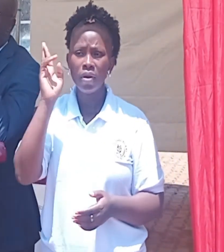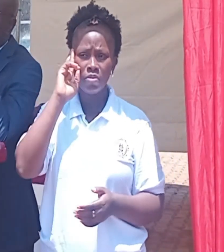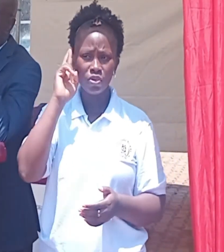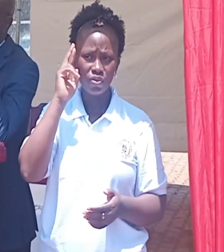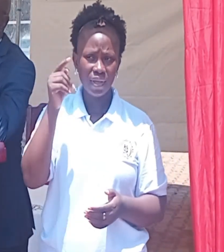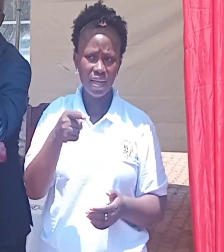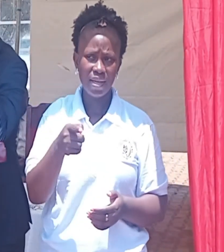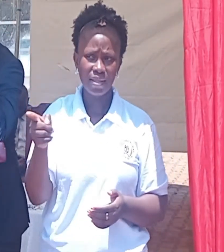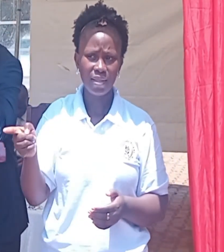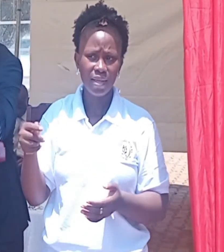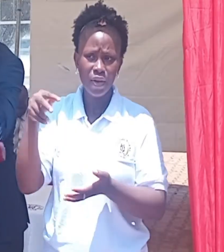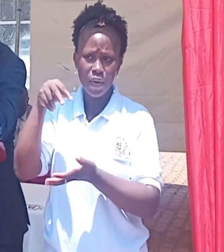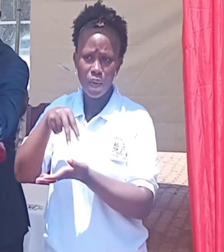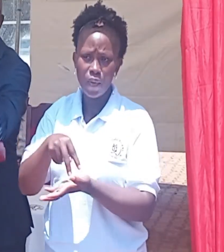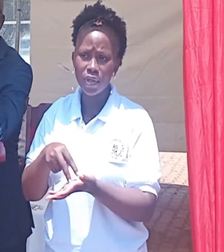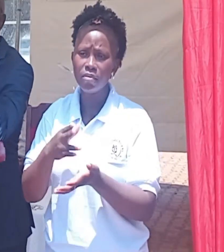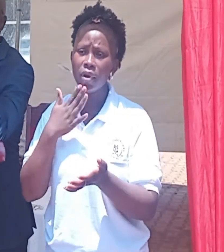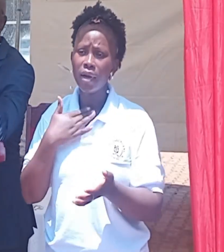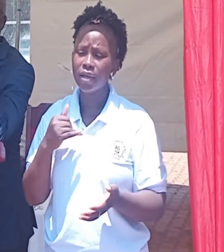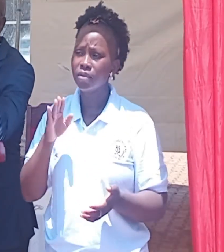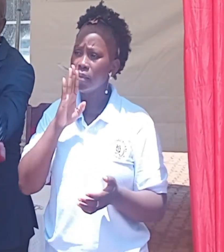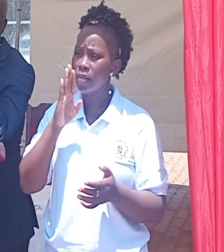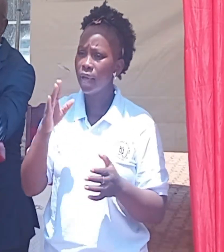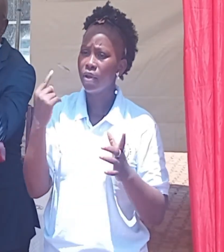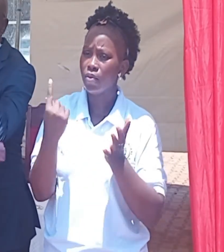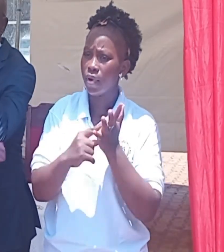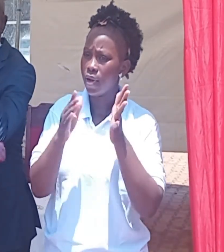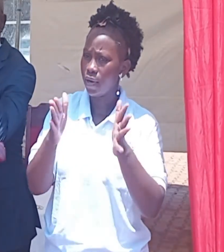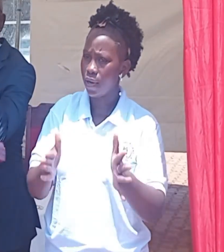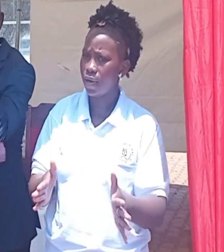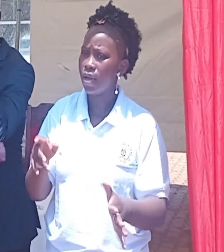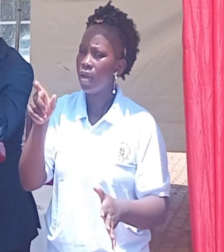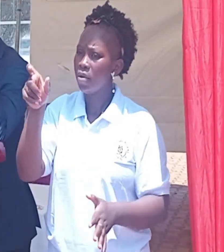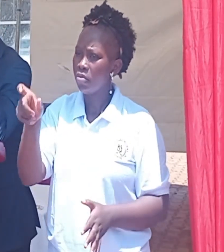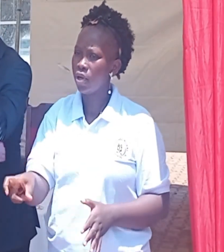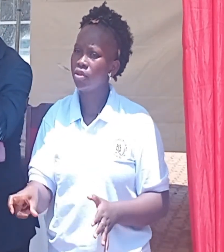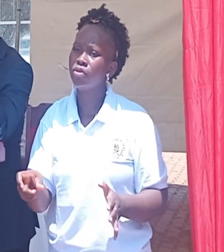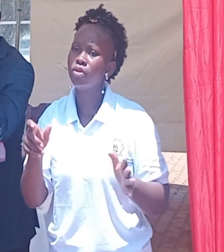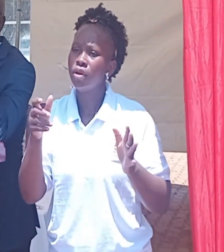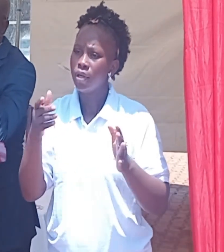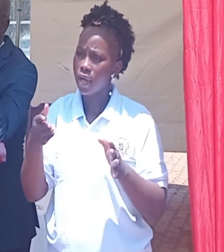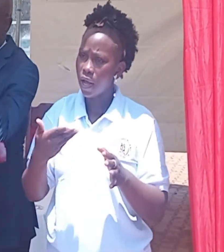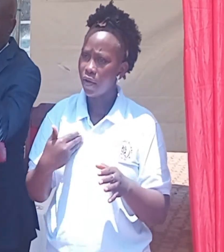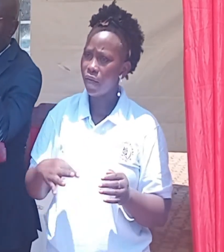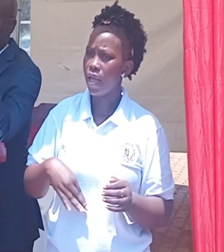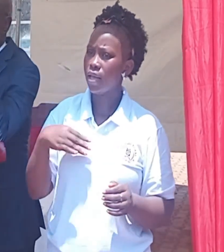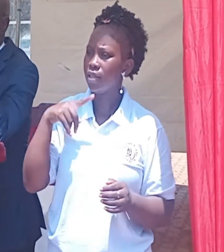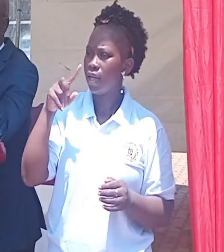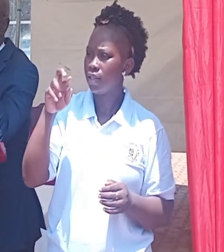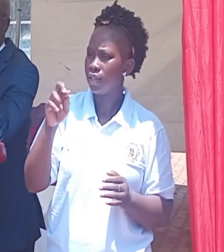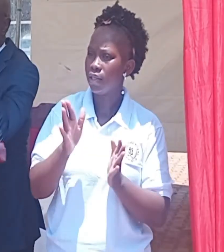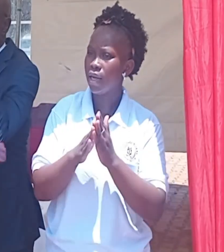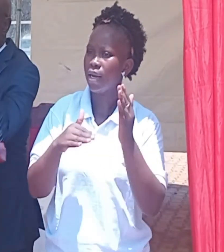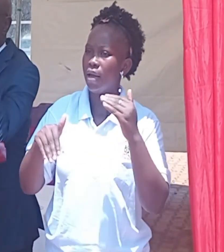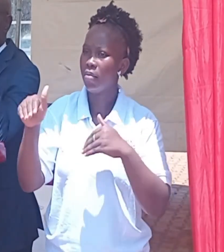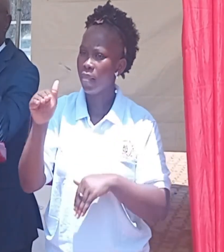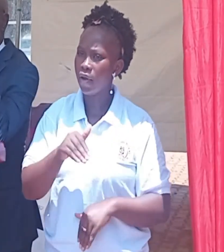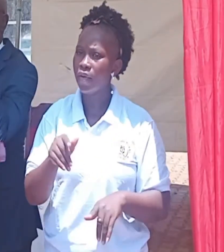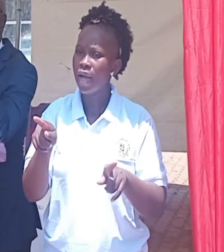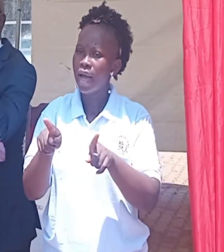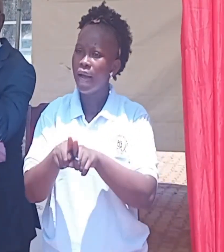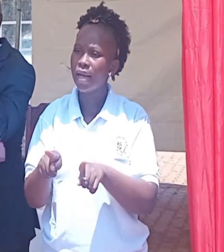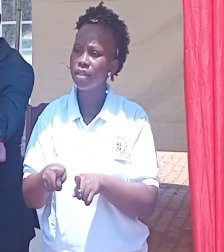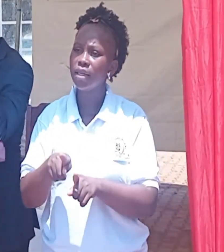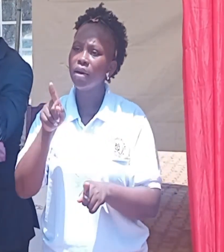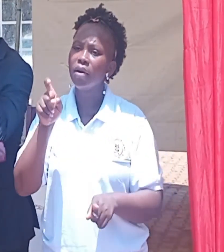nti okwesimbawo oteekwa kubeera Munnayuganda owezezza myaka 18 n'okweyongera waggulu. Ate